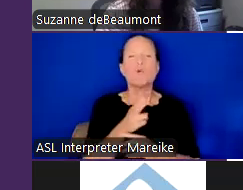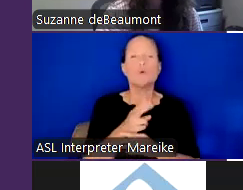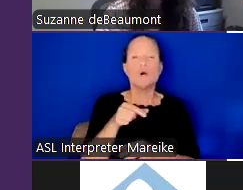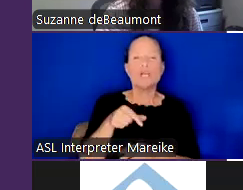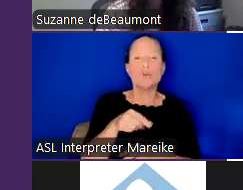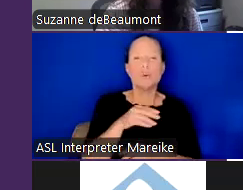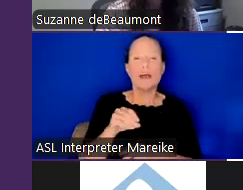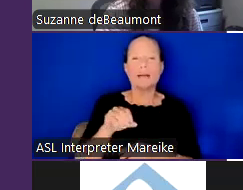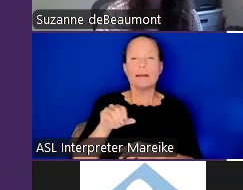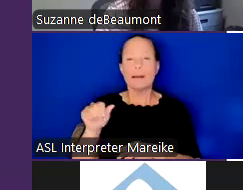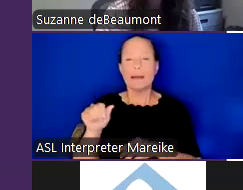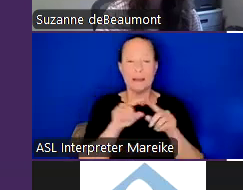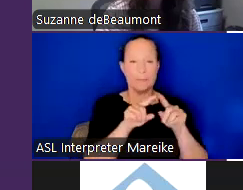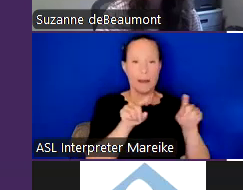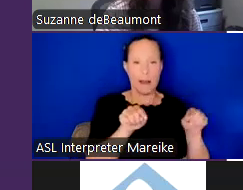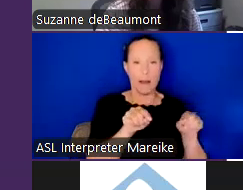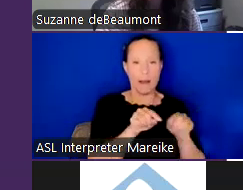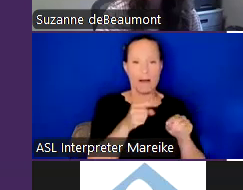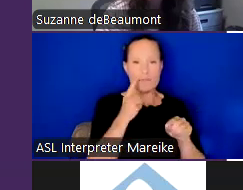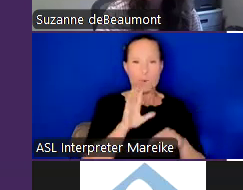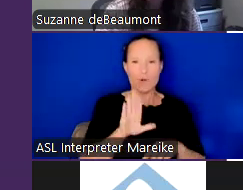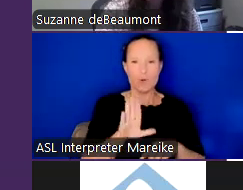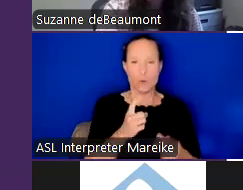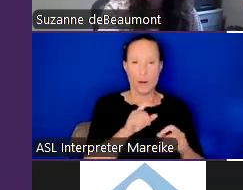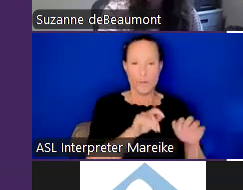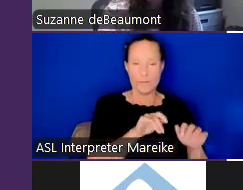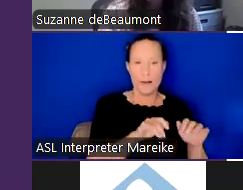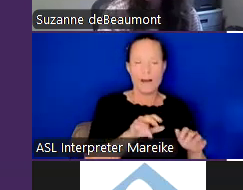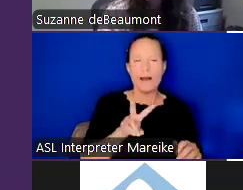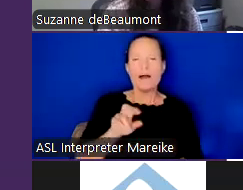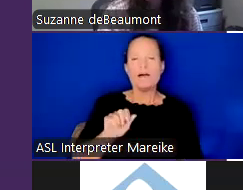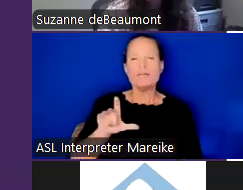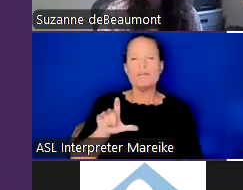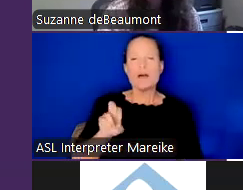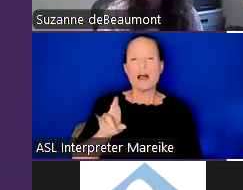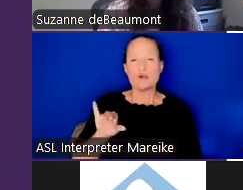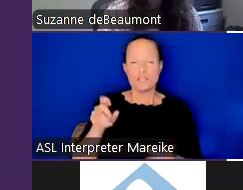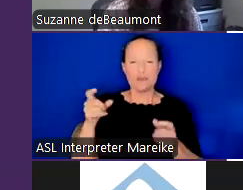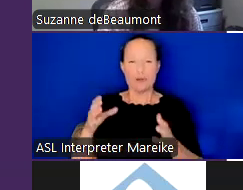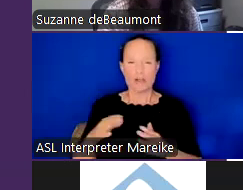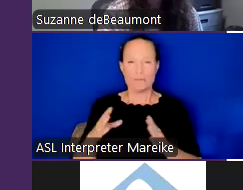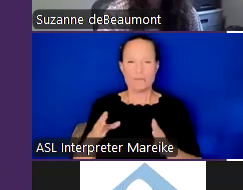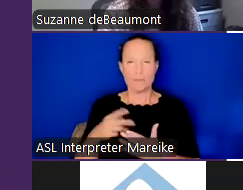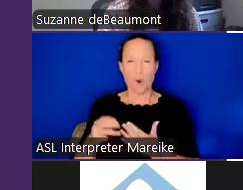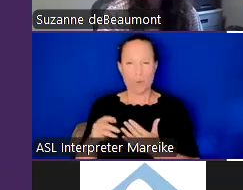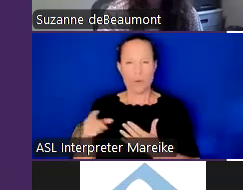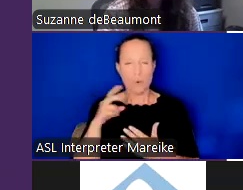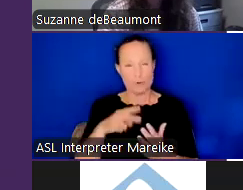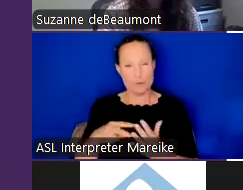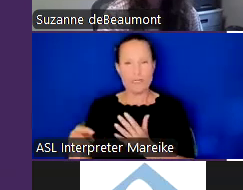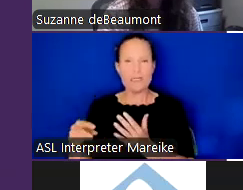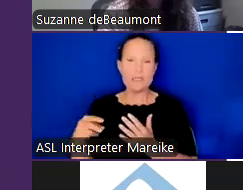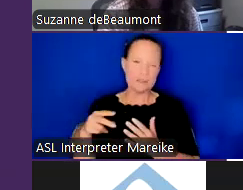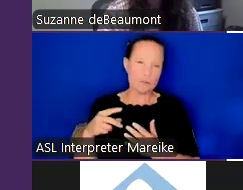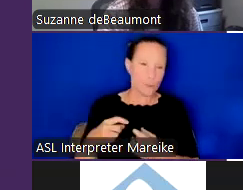end, Valerie, our Director of Housing Programs, will go over the Q&A